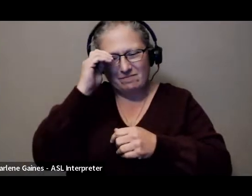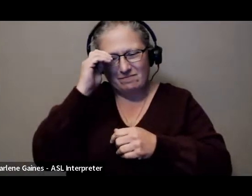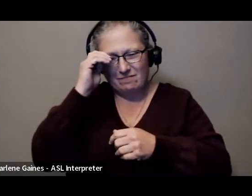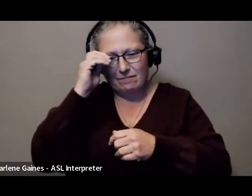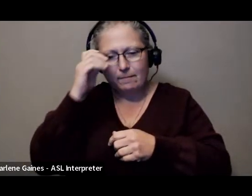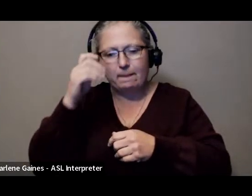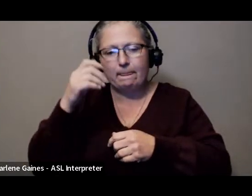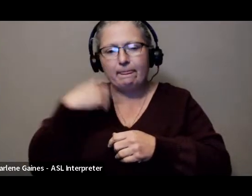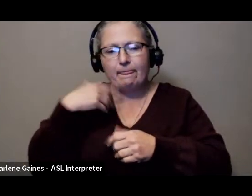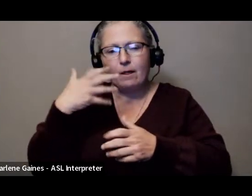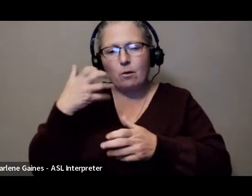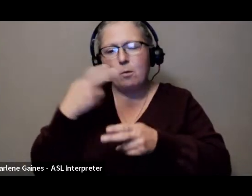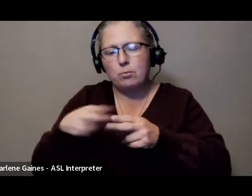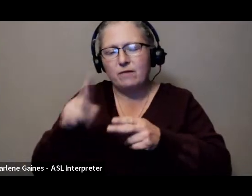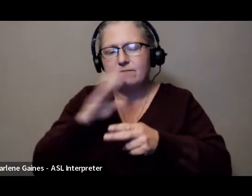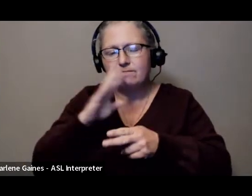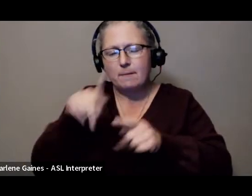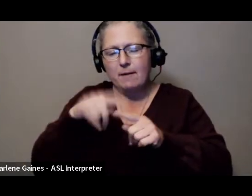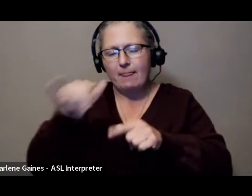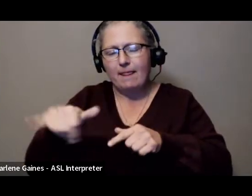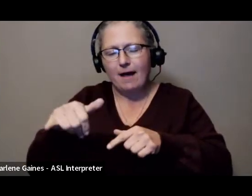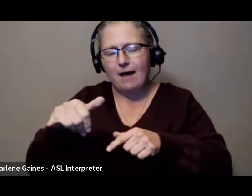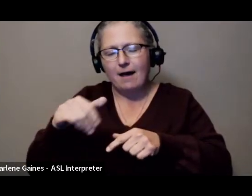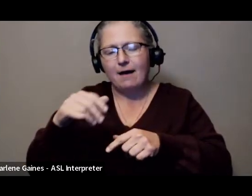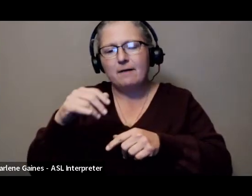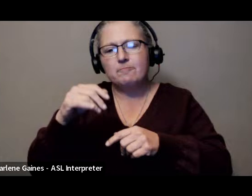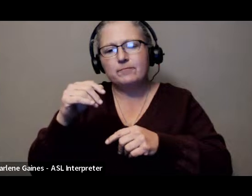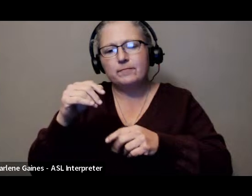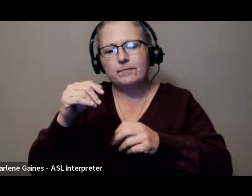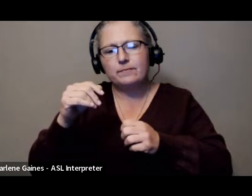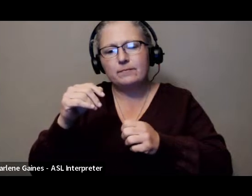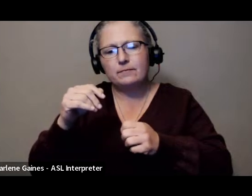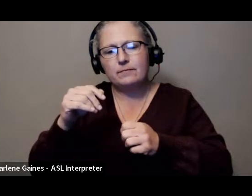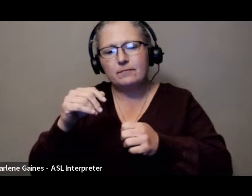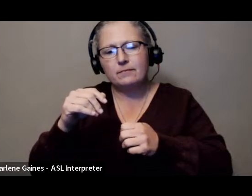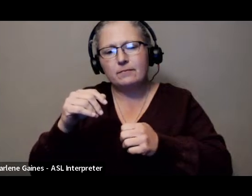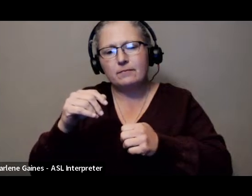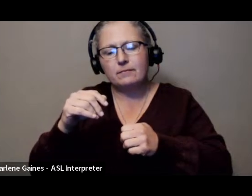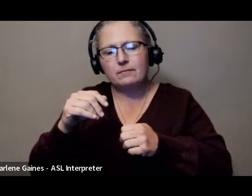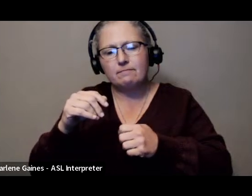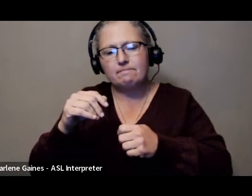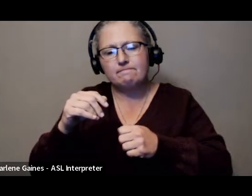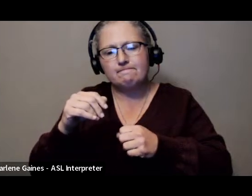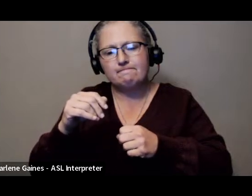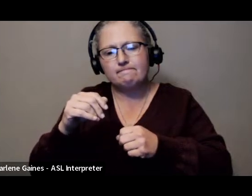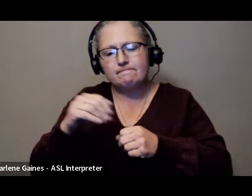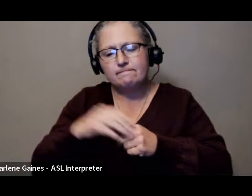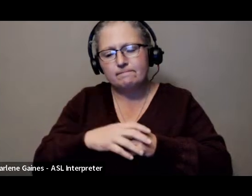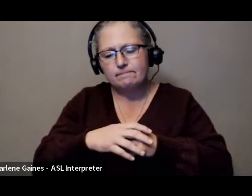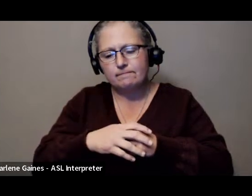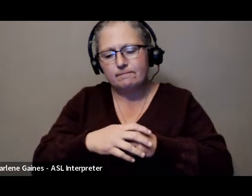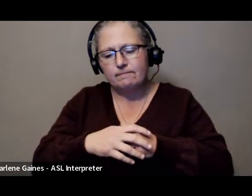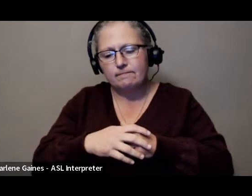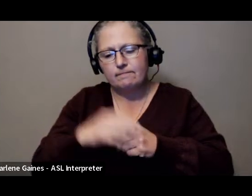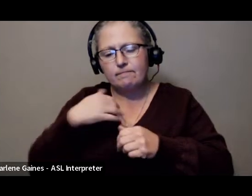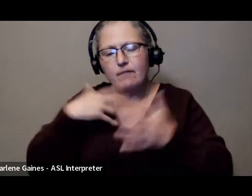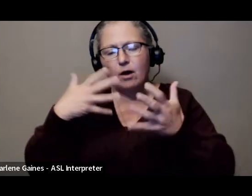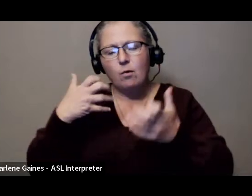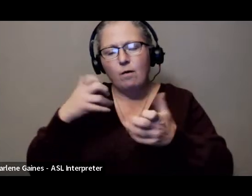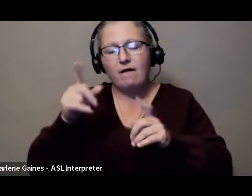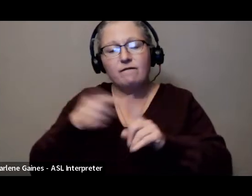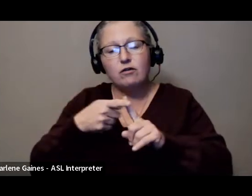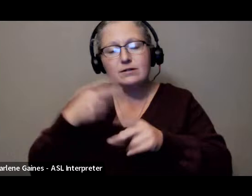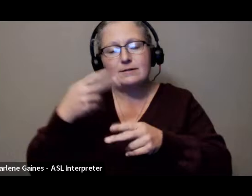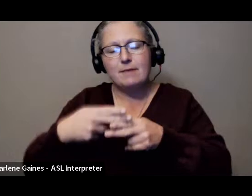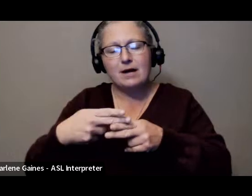I do want to speak briefly about this matter. Let's see. I would like to start by